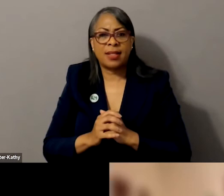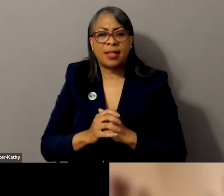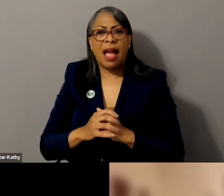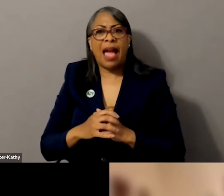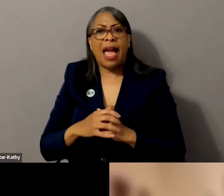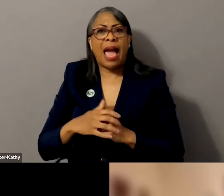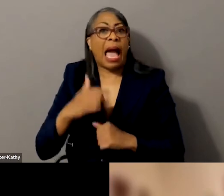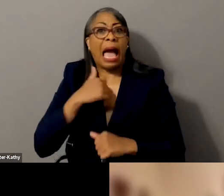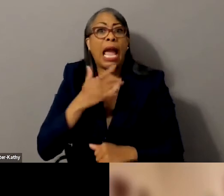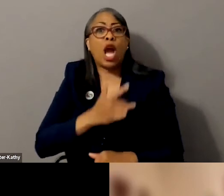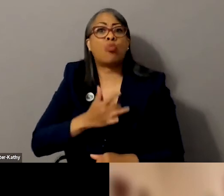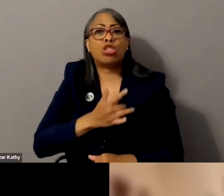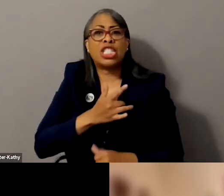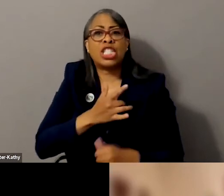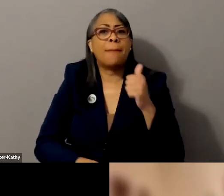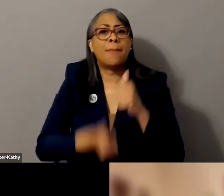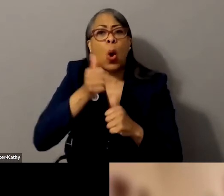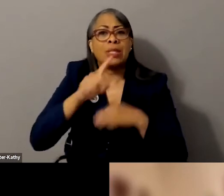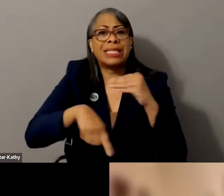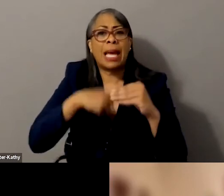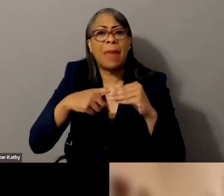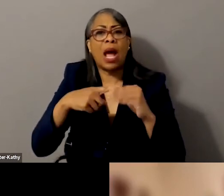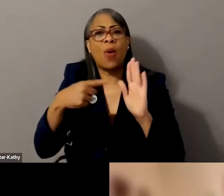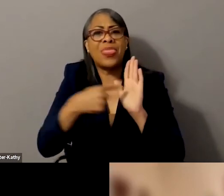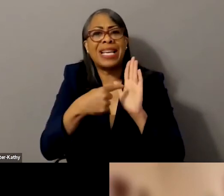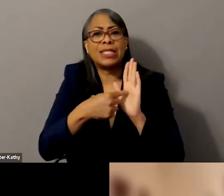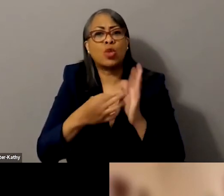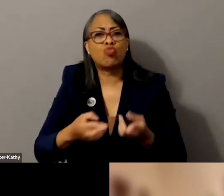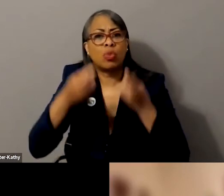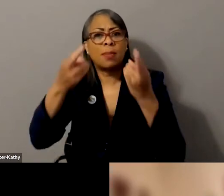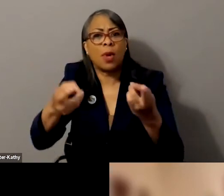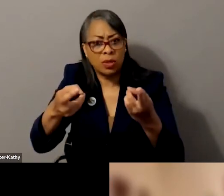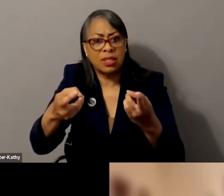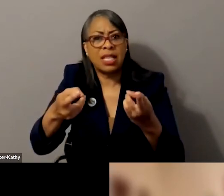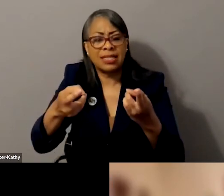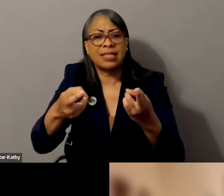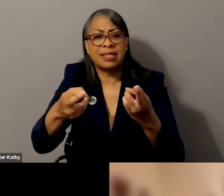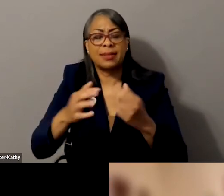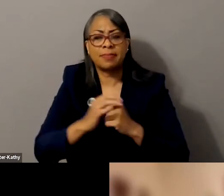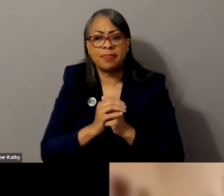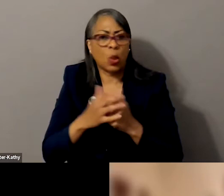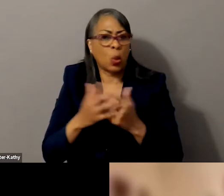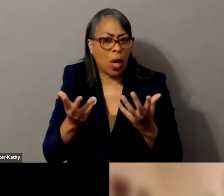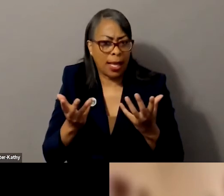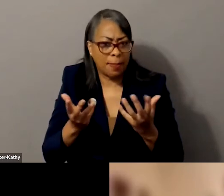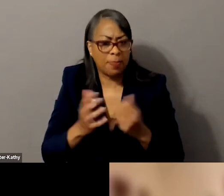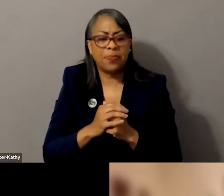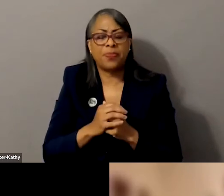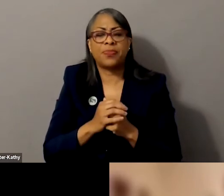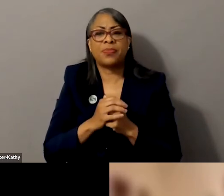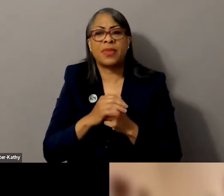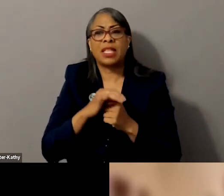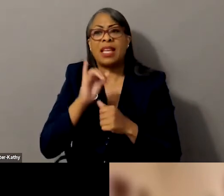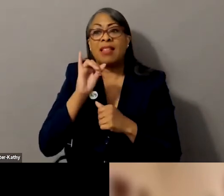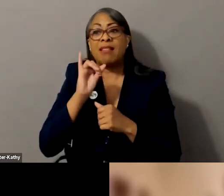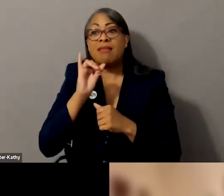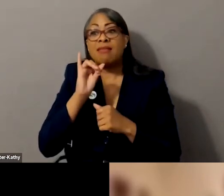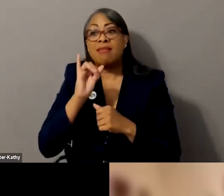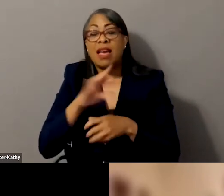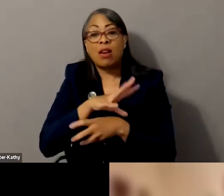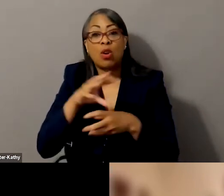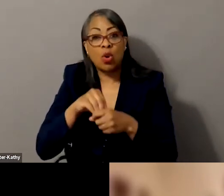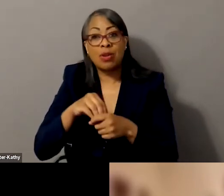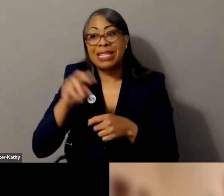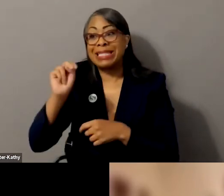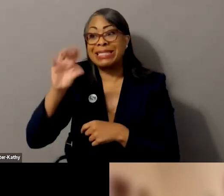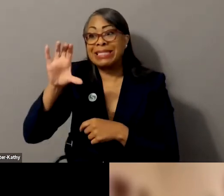appreciate most about this recommendation and bringing that to the surface in this report is that it embraces the reality that